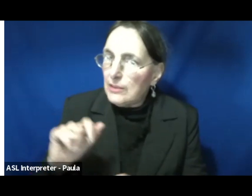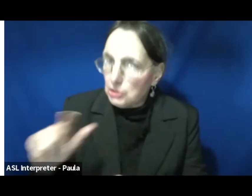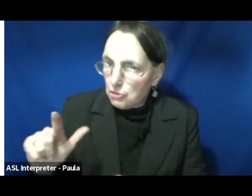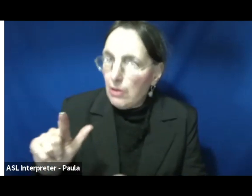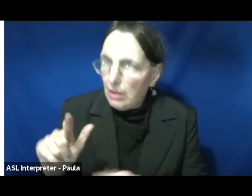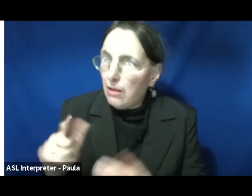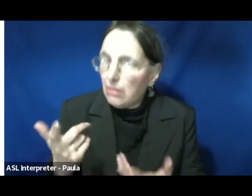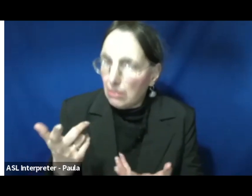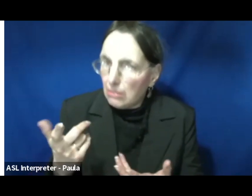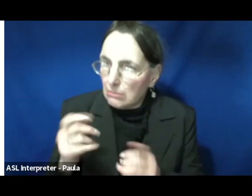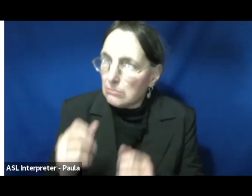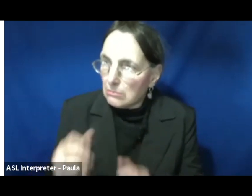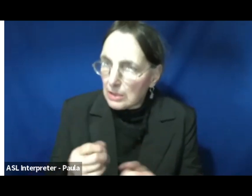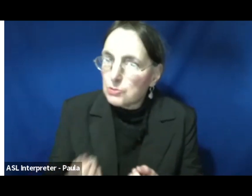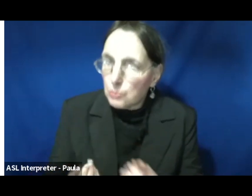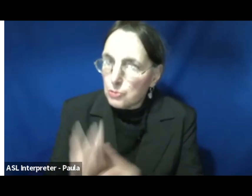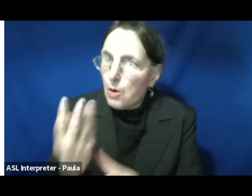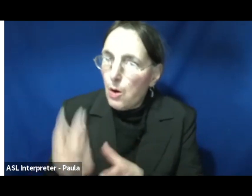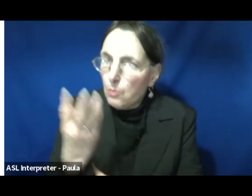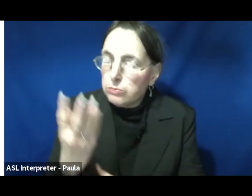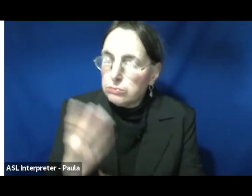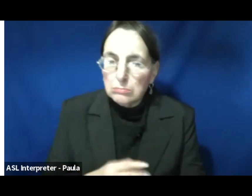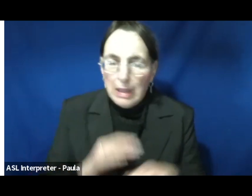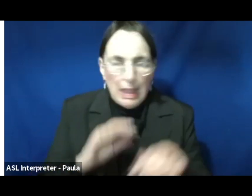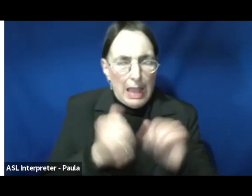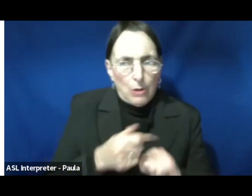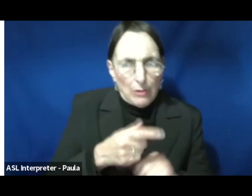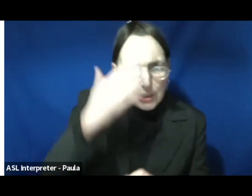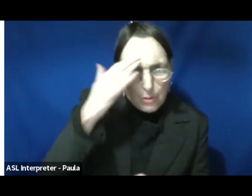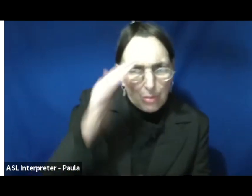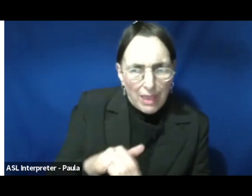plants will grow well and give you the yield that you want. How did they get to know this?